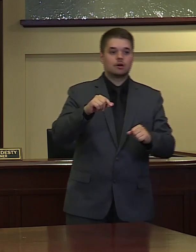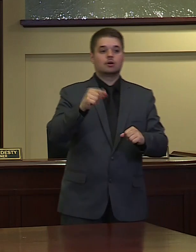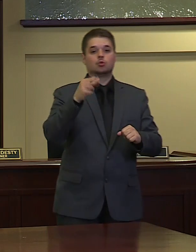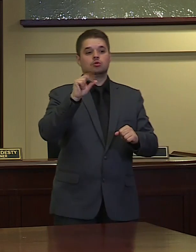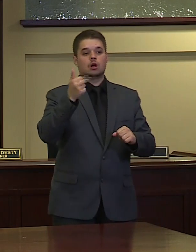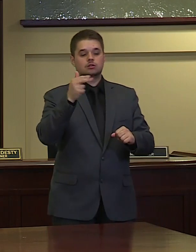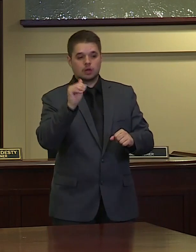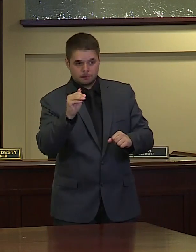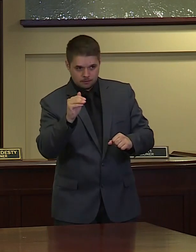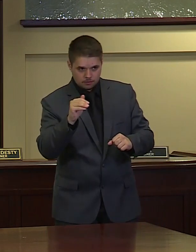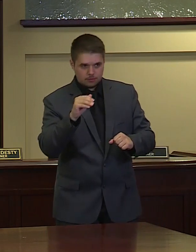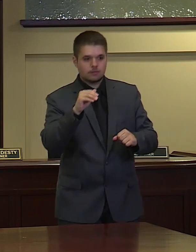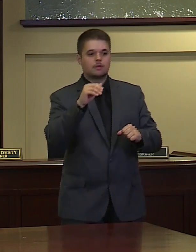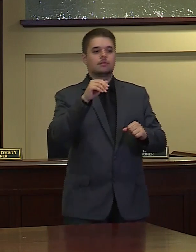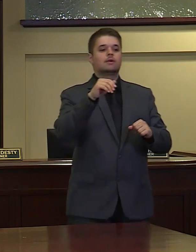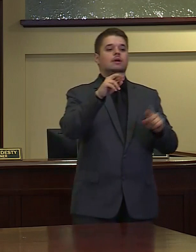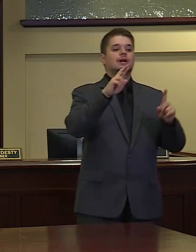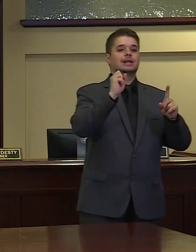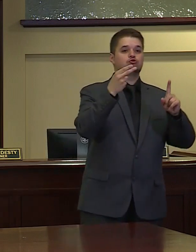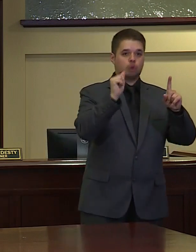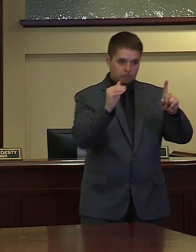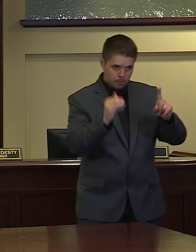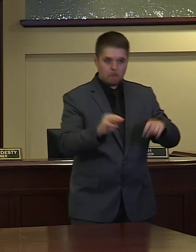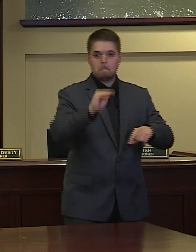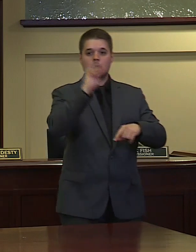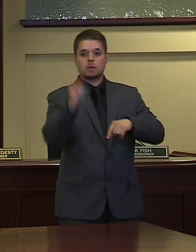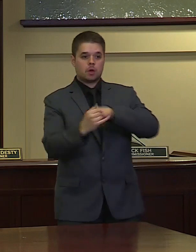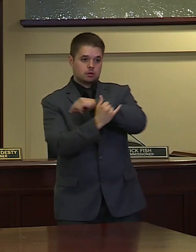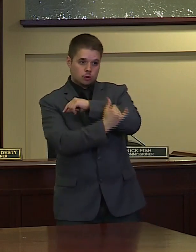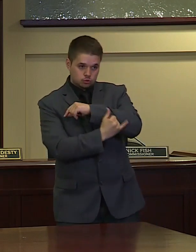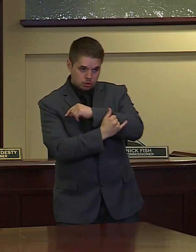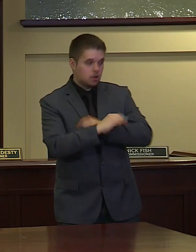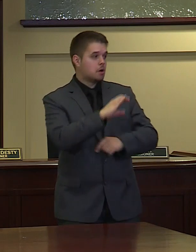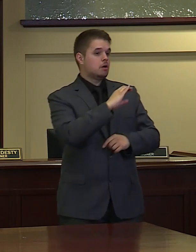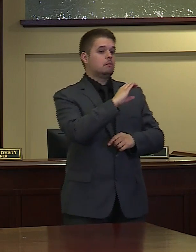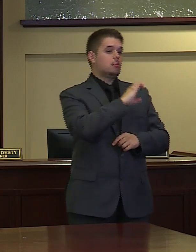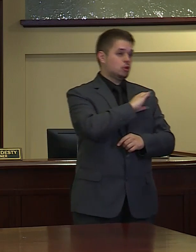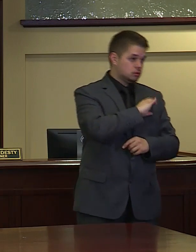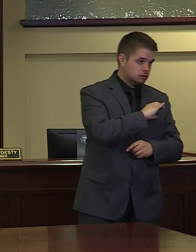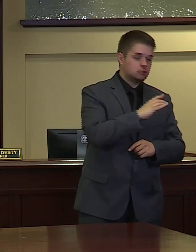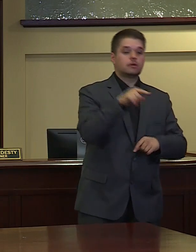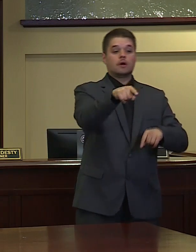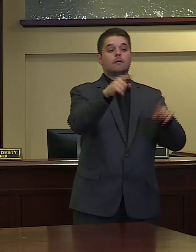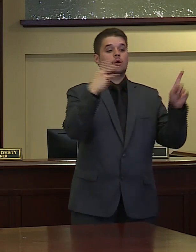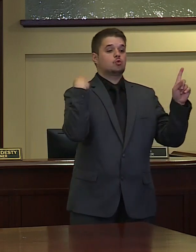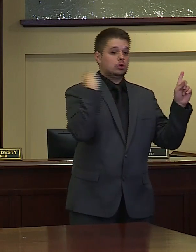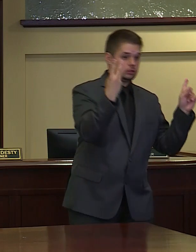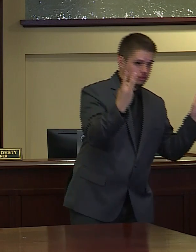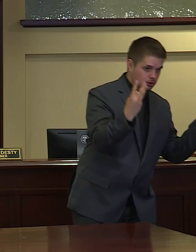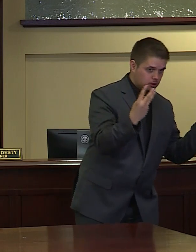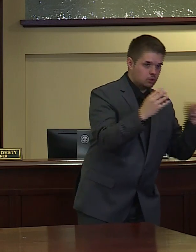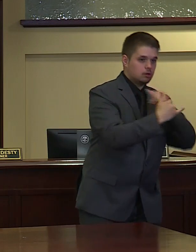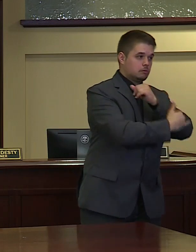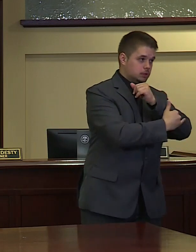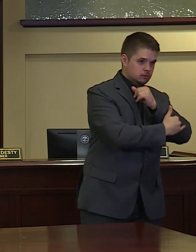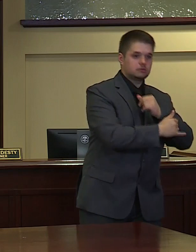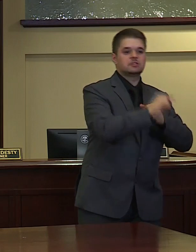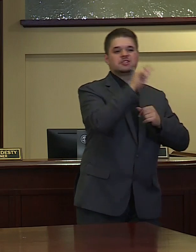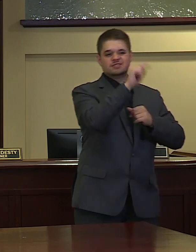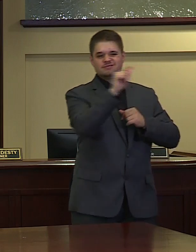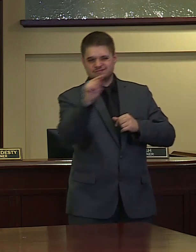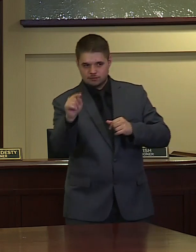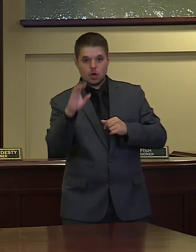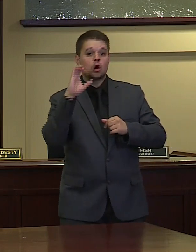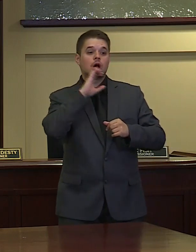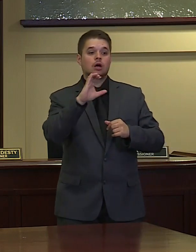Police Department, Multnomah County Sheriff's Office, Washington County Sheriff's Office, Washougal Police Department, and the Oregon State Police enough.